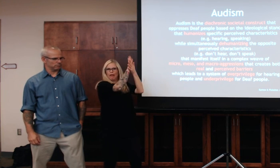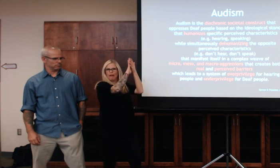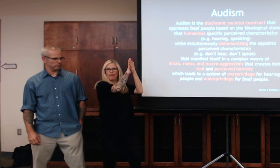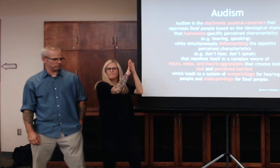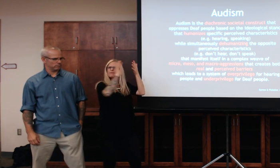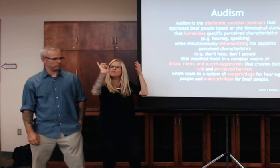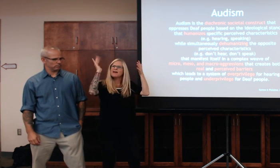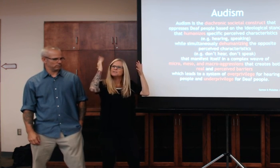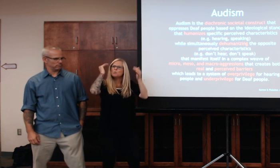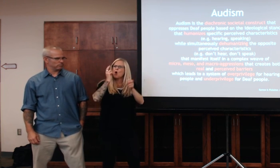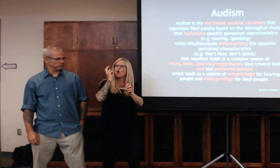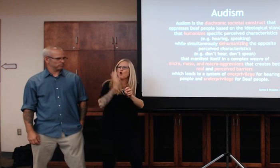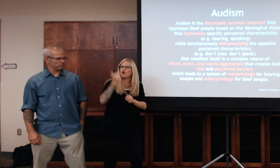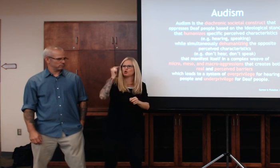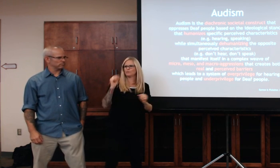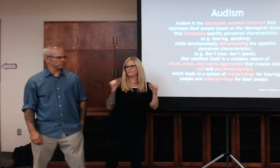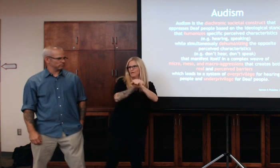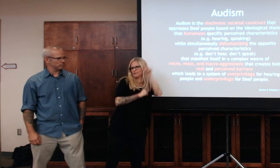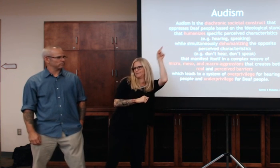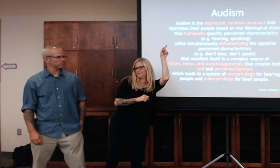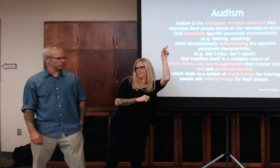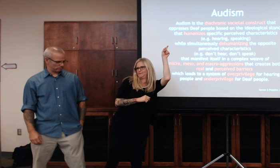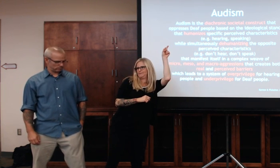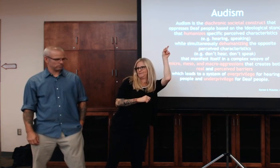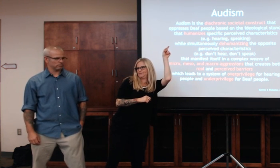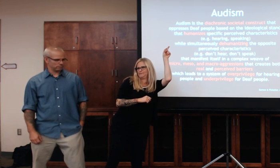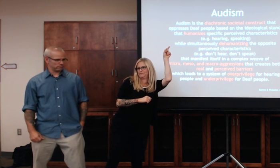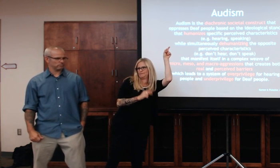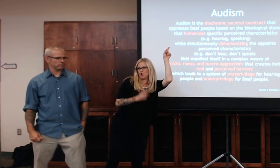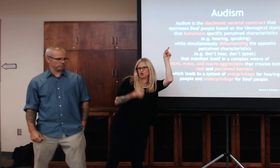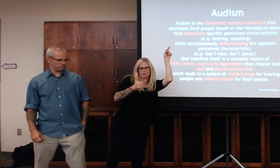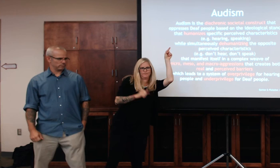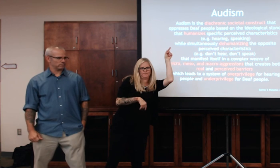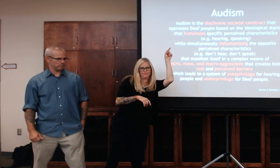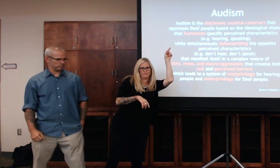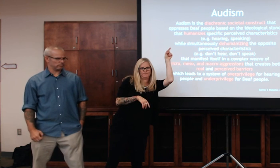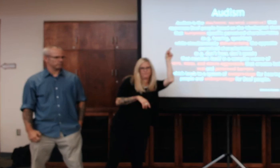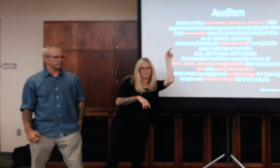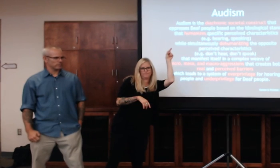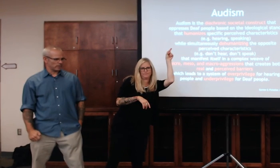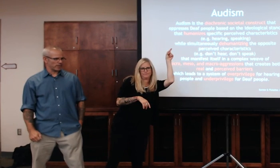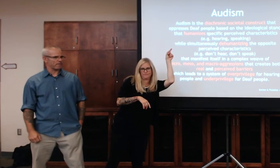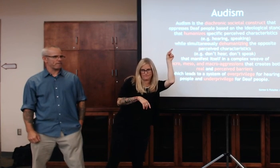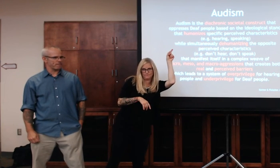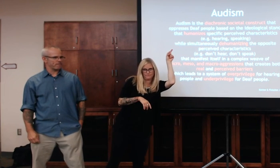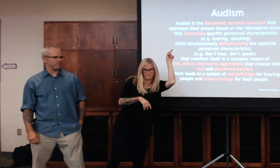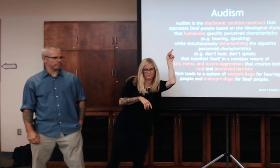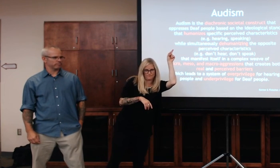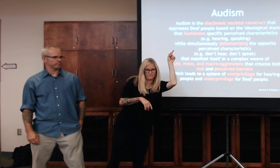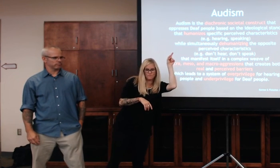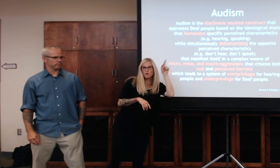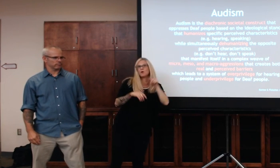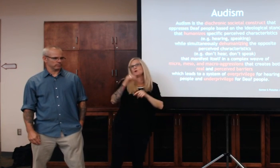policy, it's very vague, which is the reason why it's harder to fight those laws and those policies, because it is so unclear.